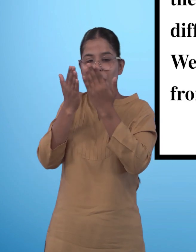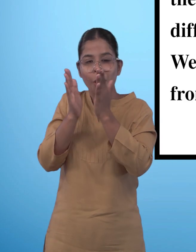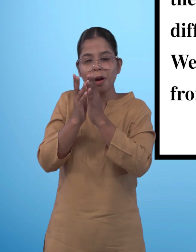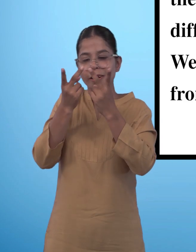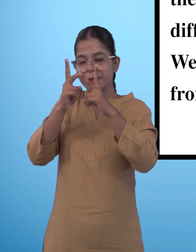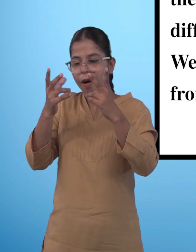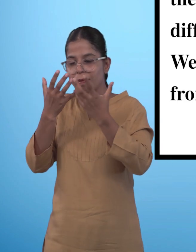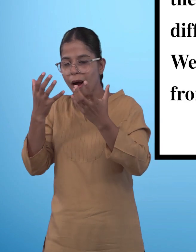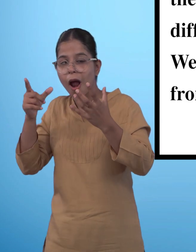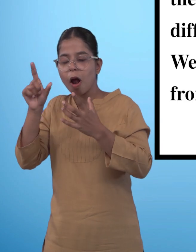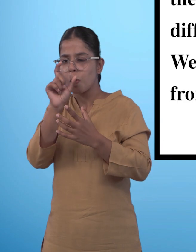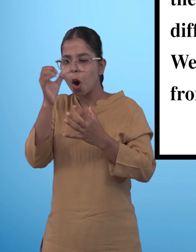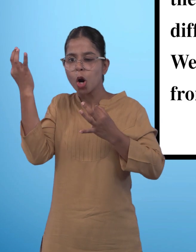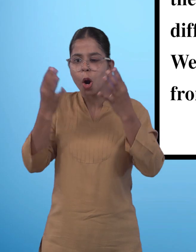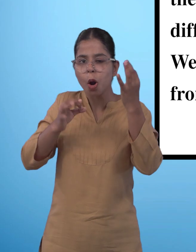explore.